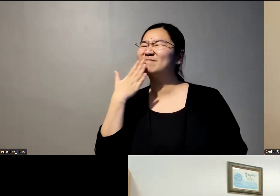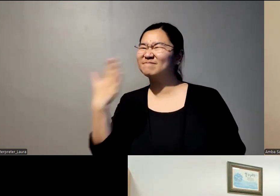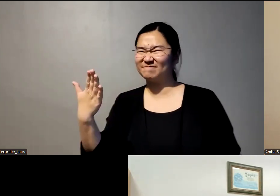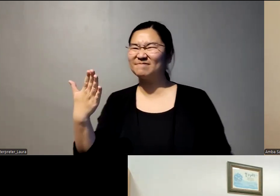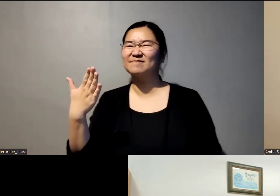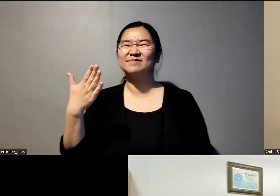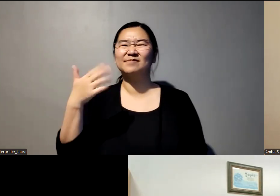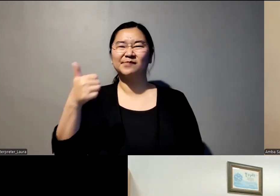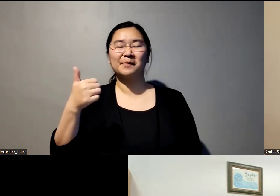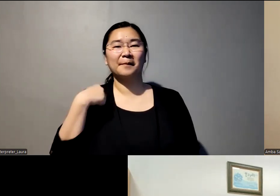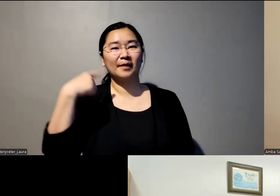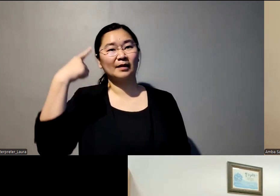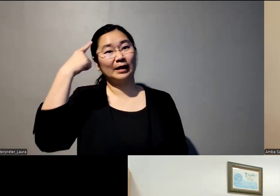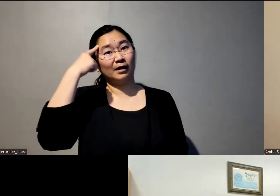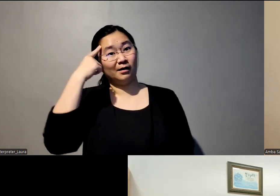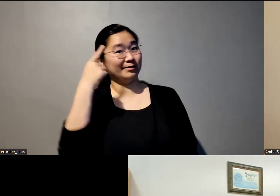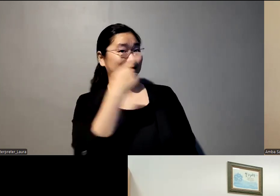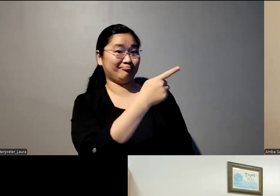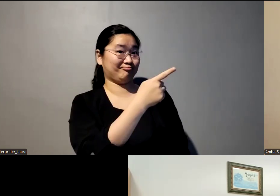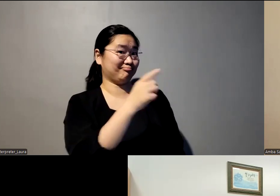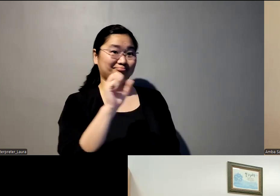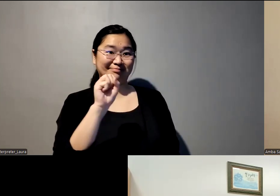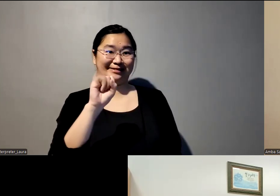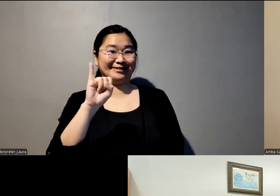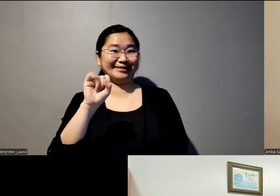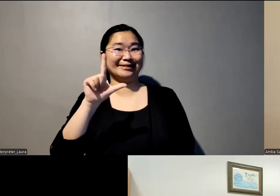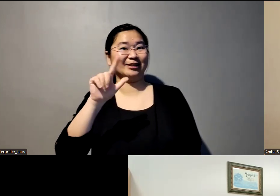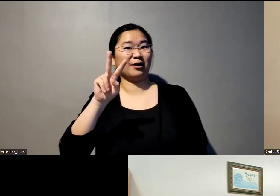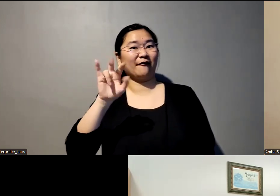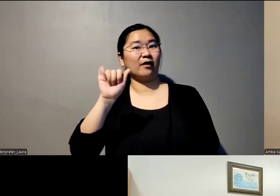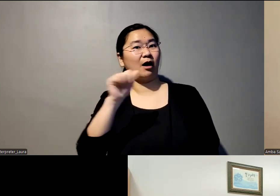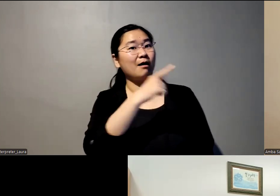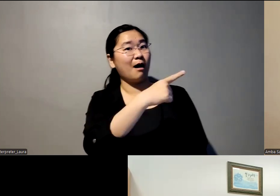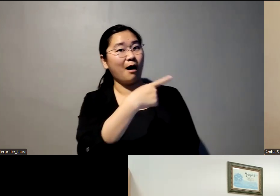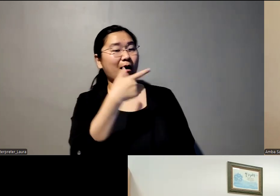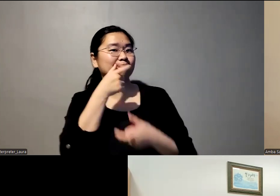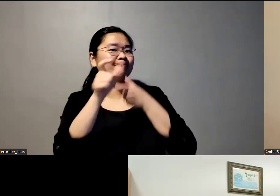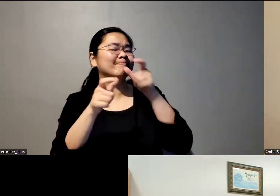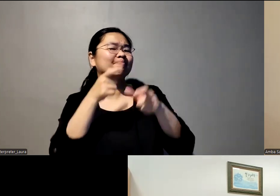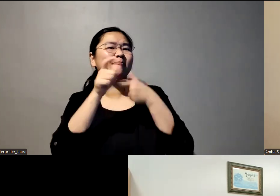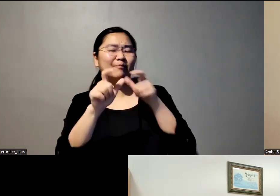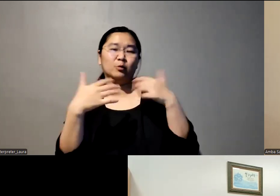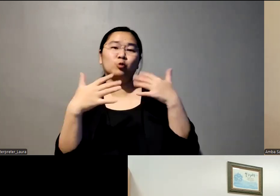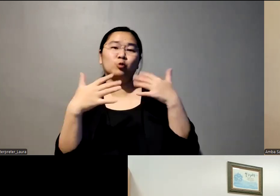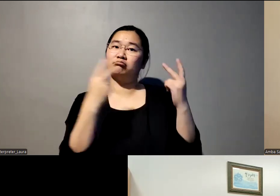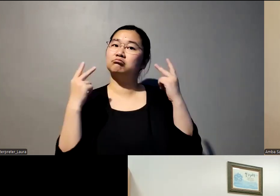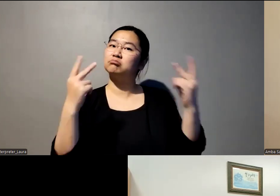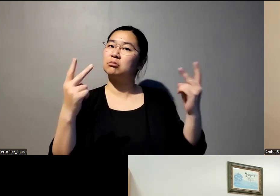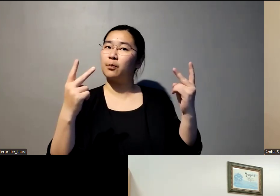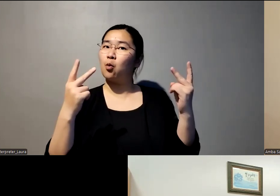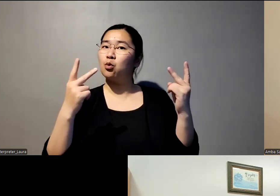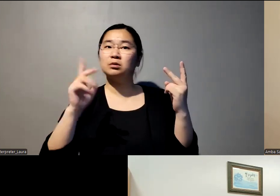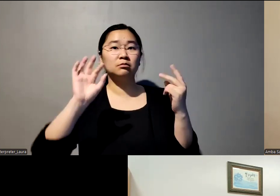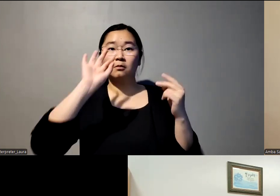because the involvement of persons with disabilities in deinstitutionalization processes